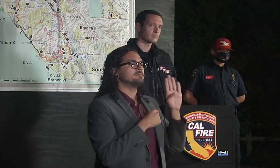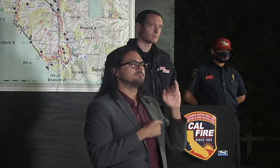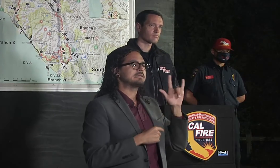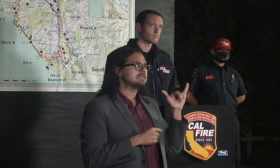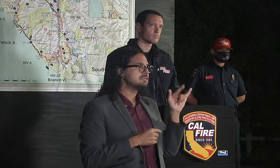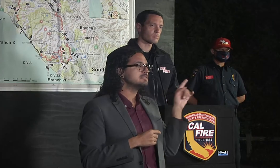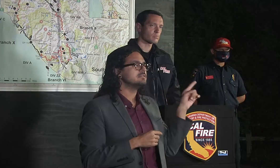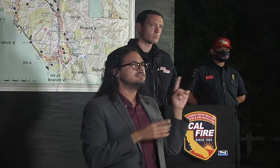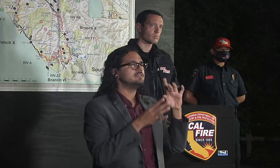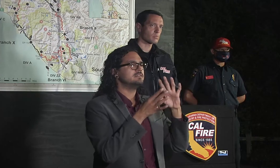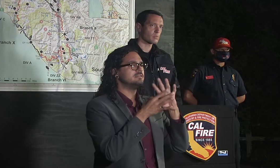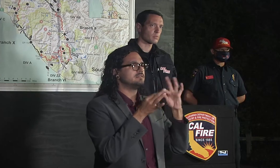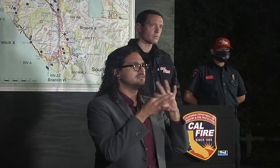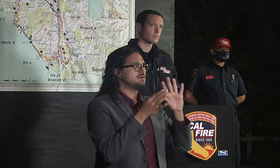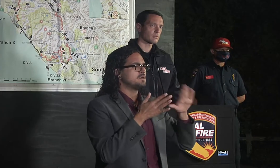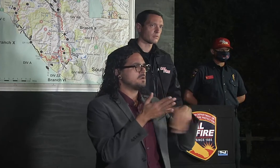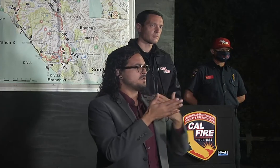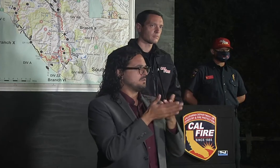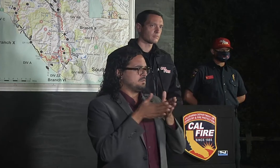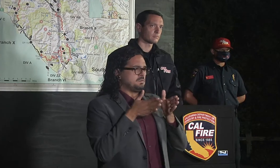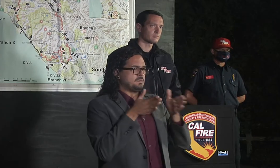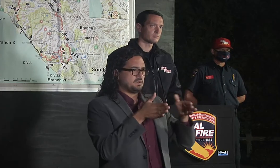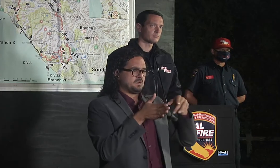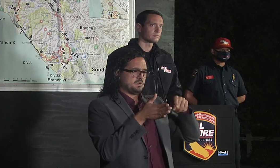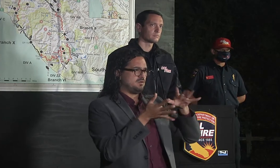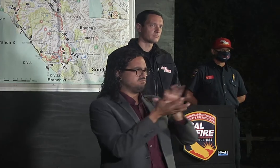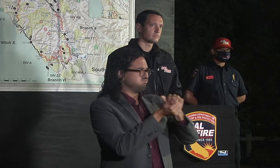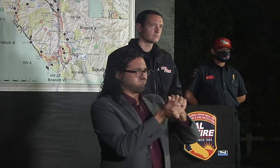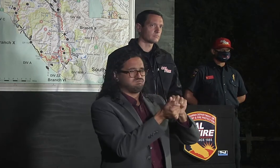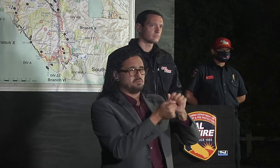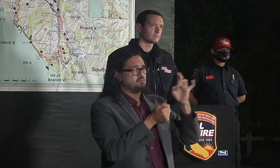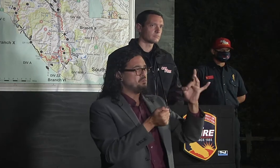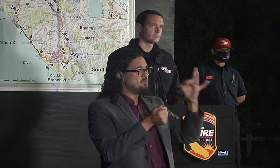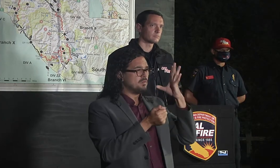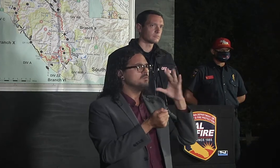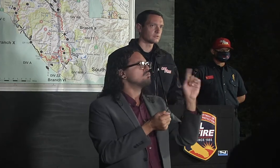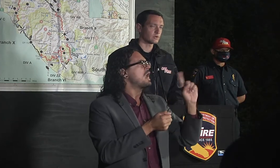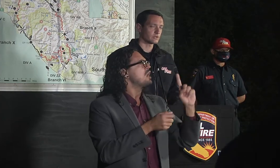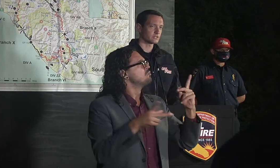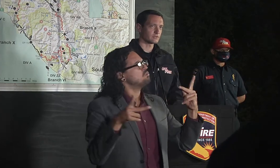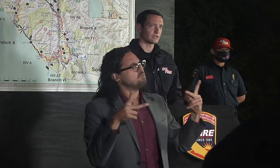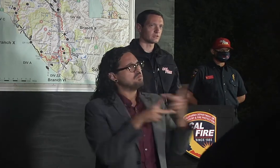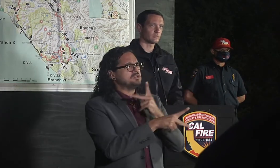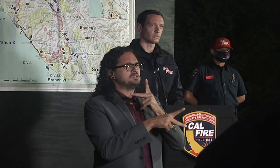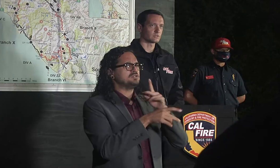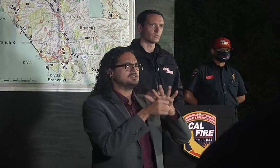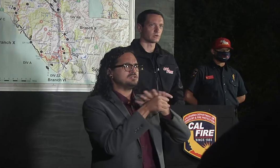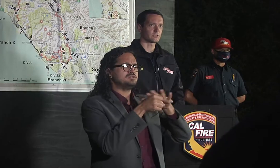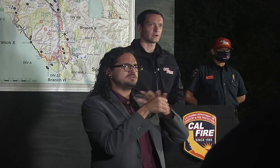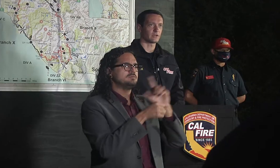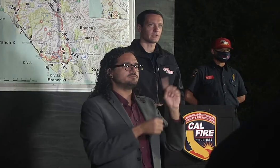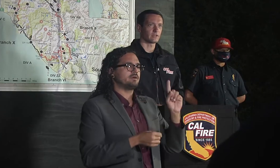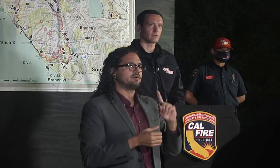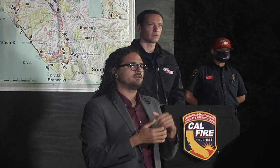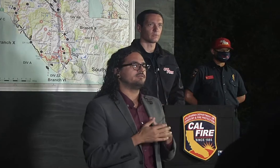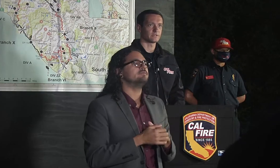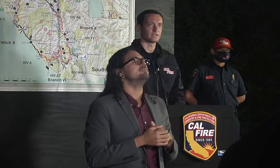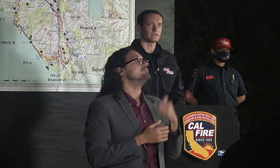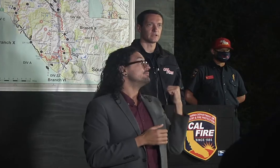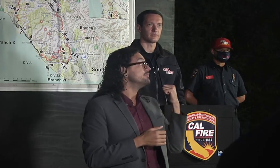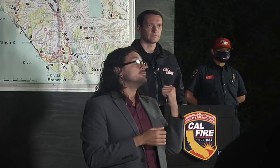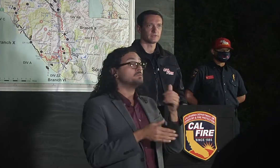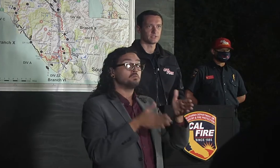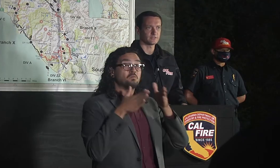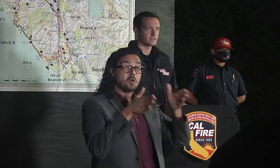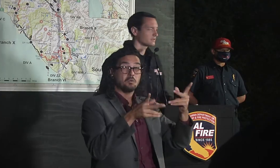the road damage, what particular area is the worst that has to be cleaned up? So the question is related to what's the worst area that roadways